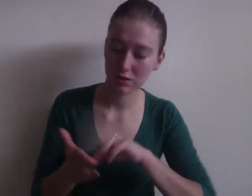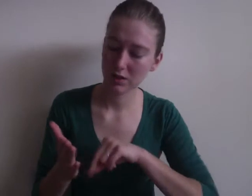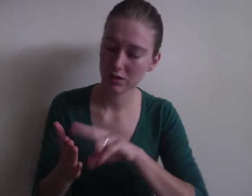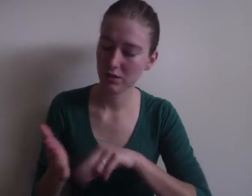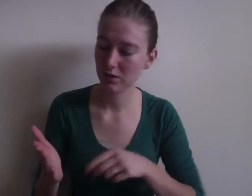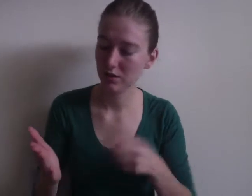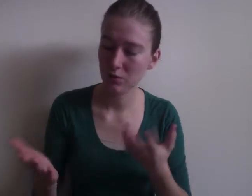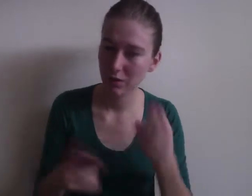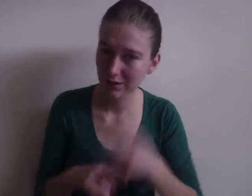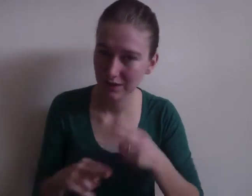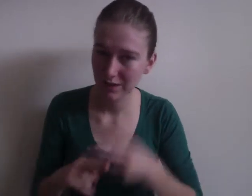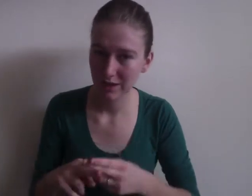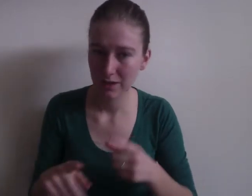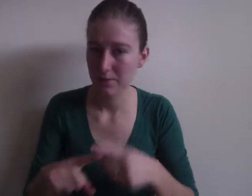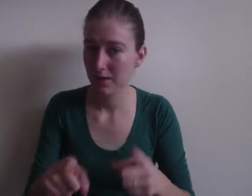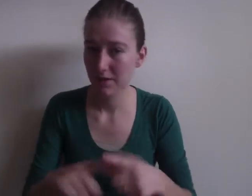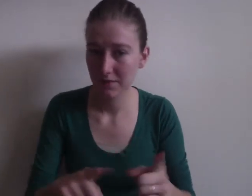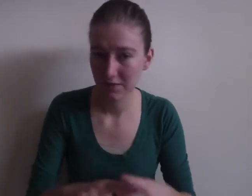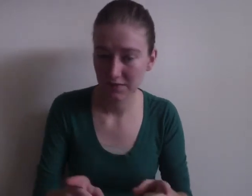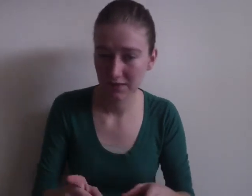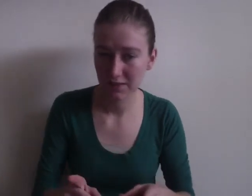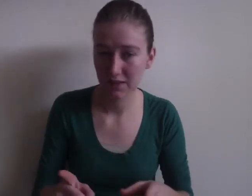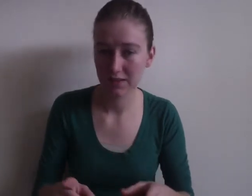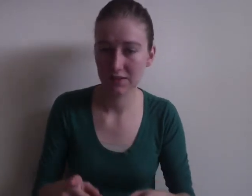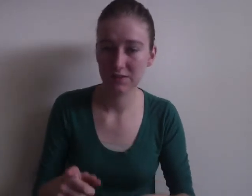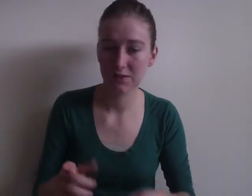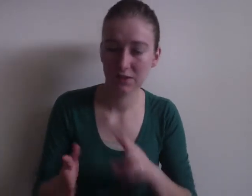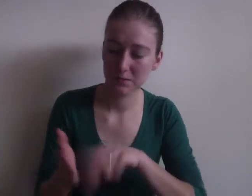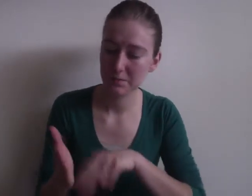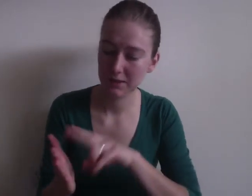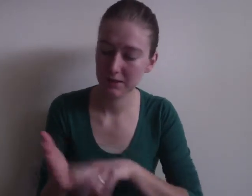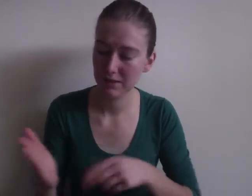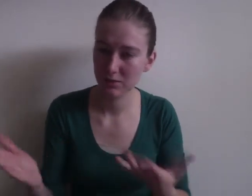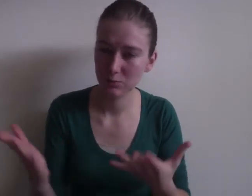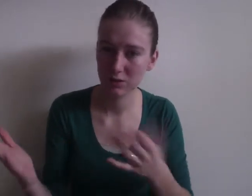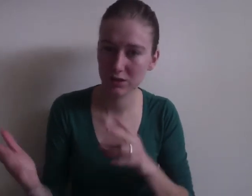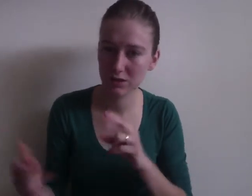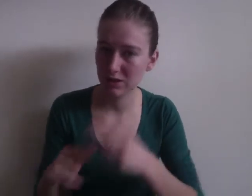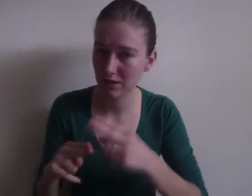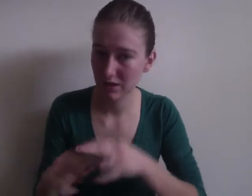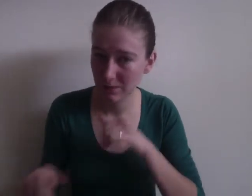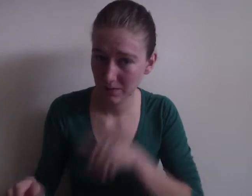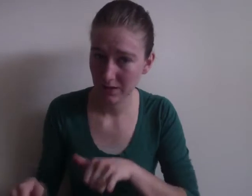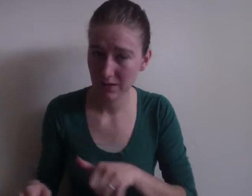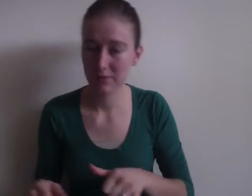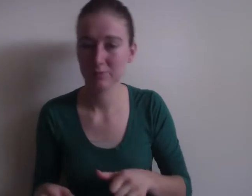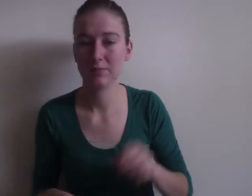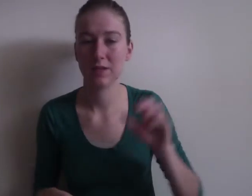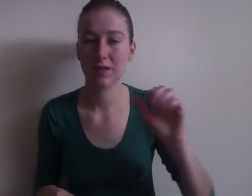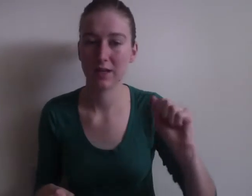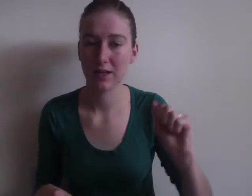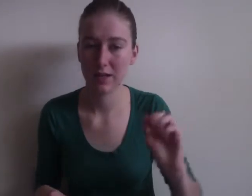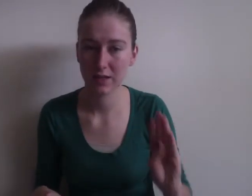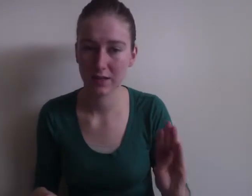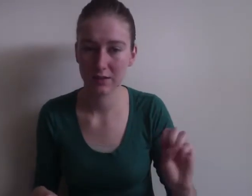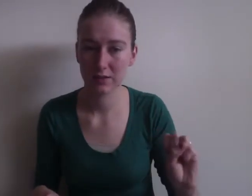all different viewpoints at the same time. What do we call that? Abstract, right. And Georgia would